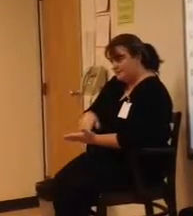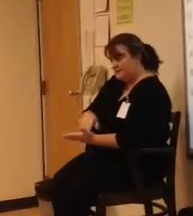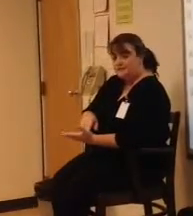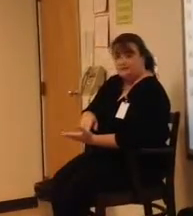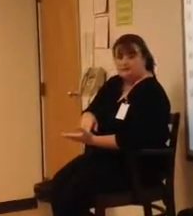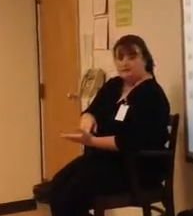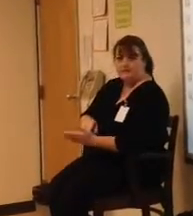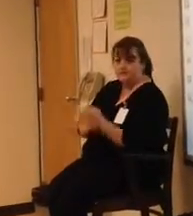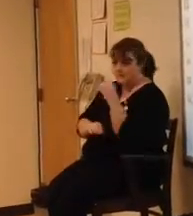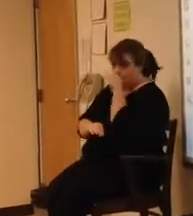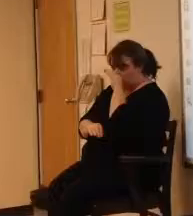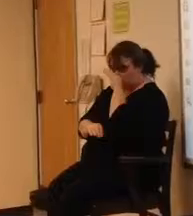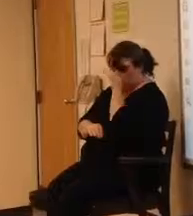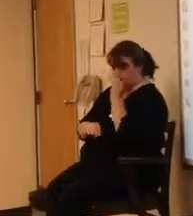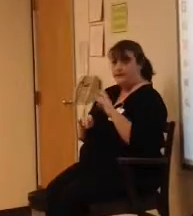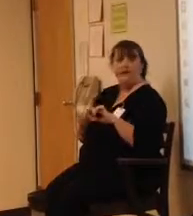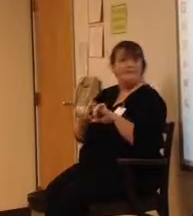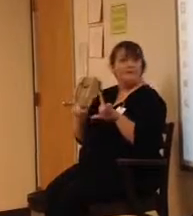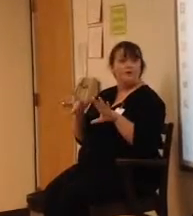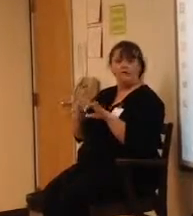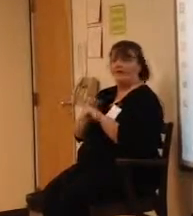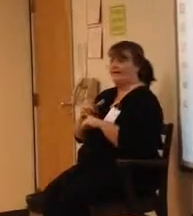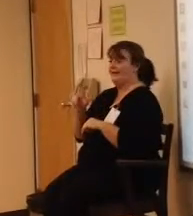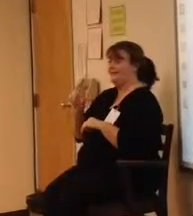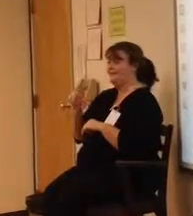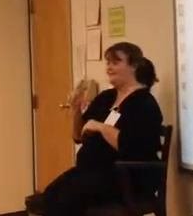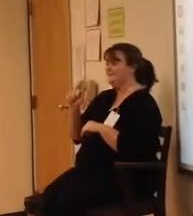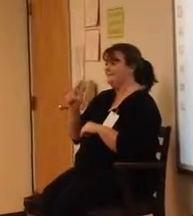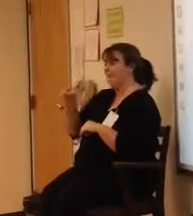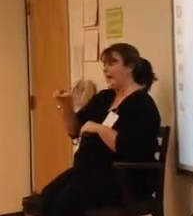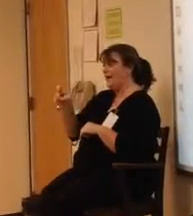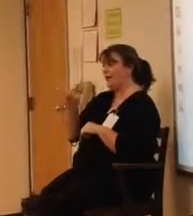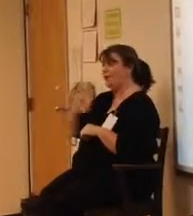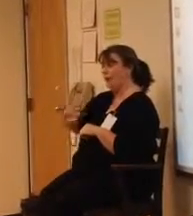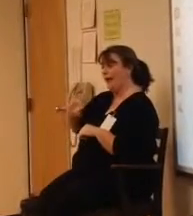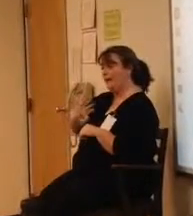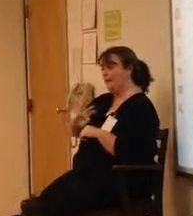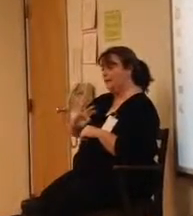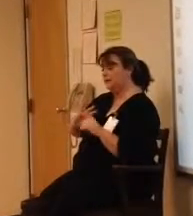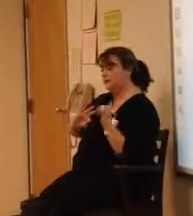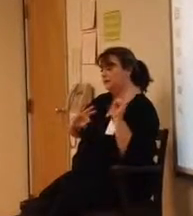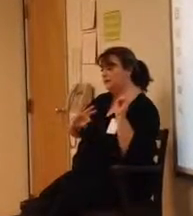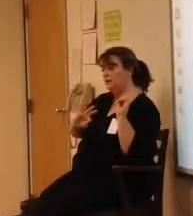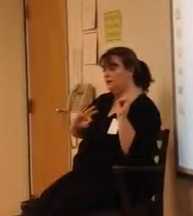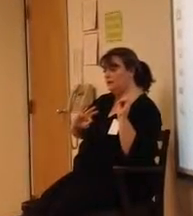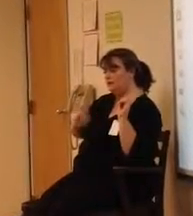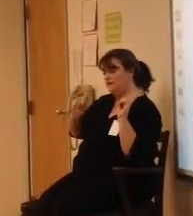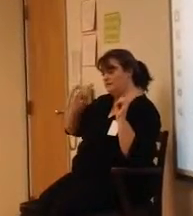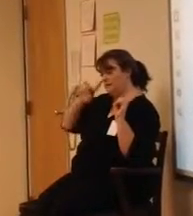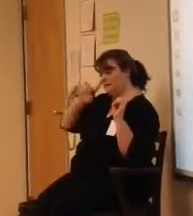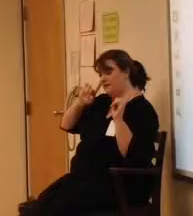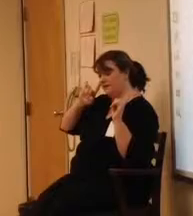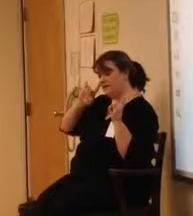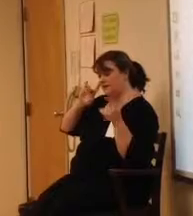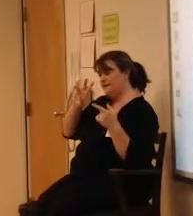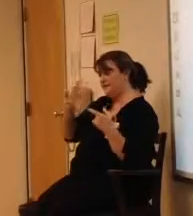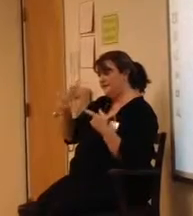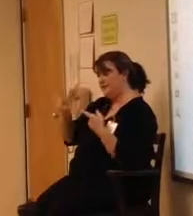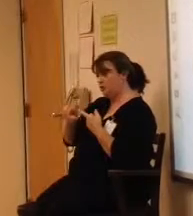tax credit. I think it's about $7,000. I think it's about $7,000 or $8,000 that you get back once